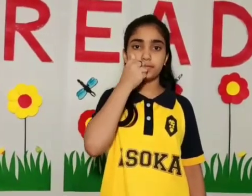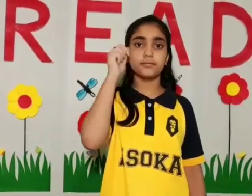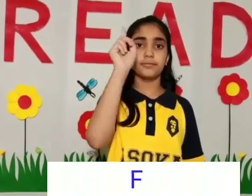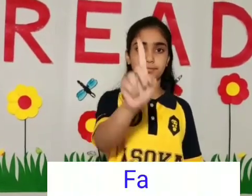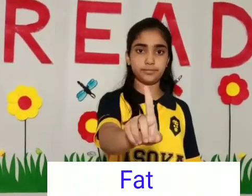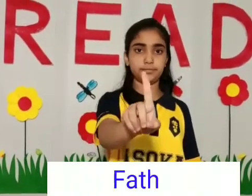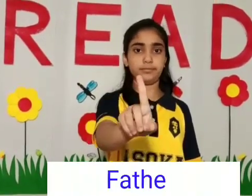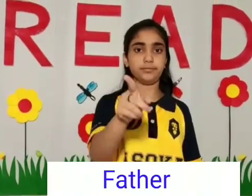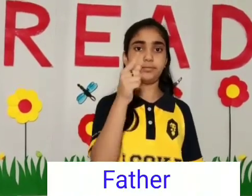Father,